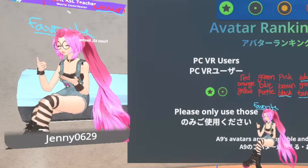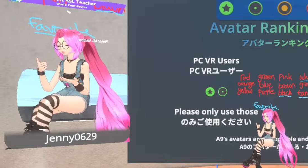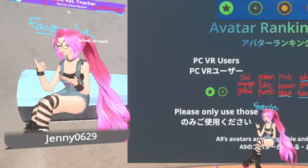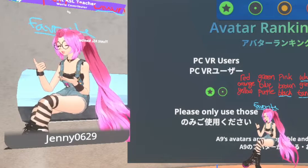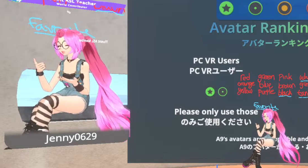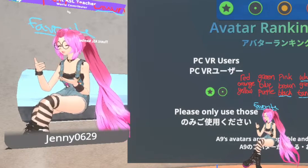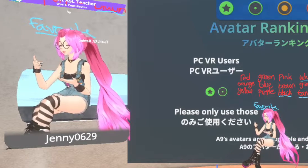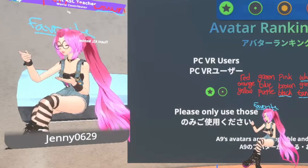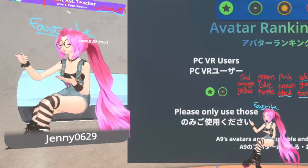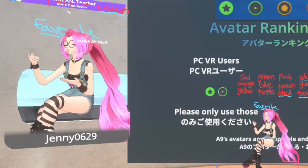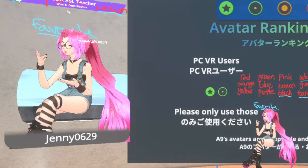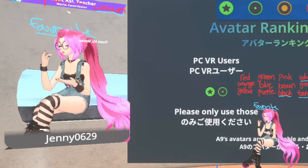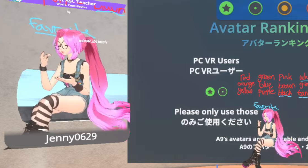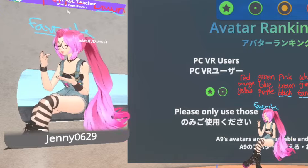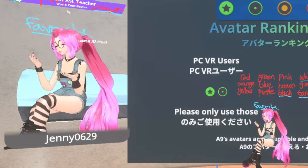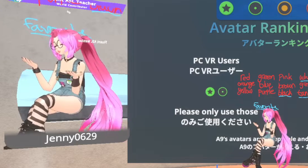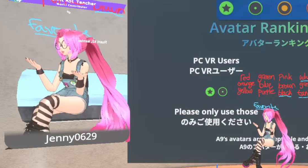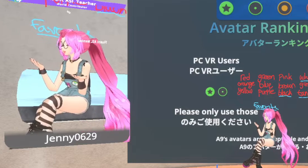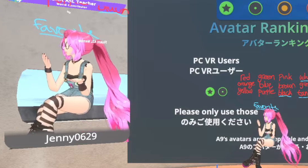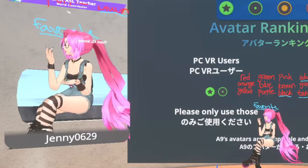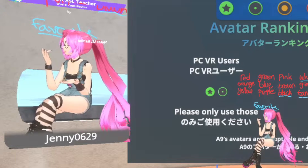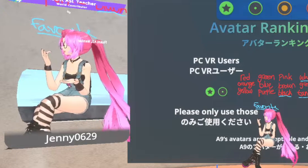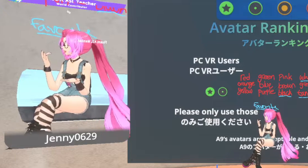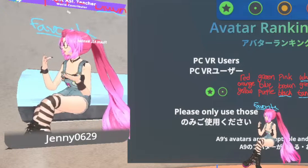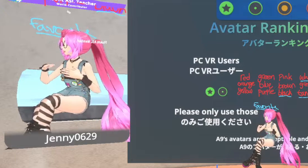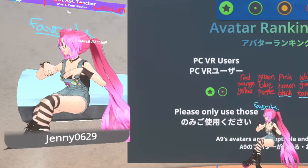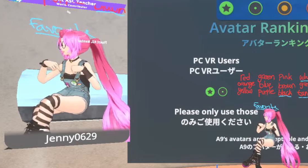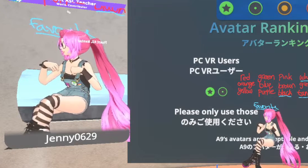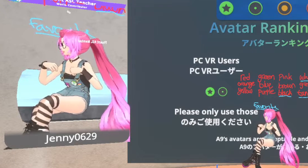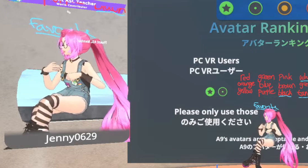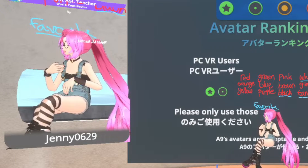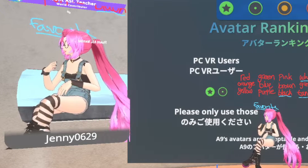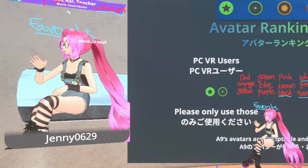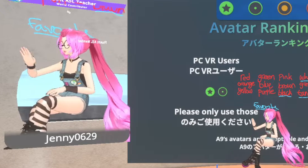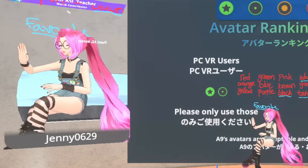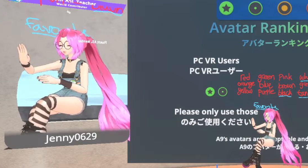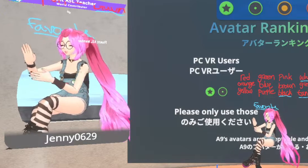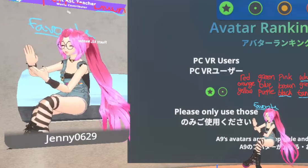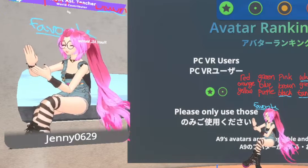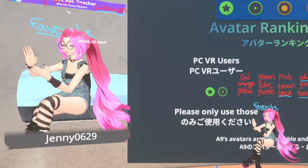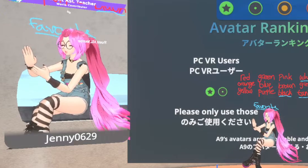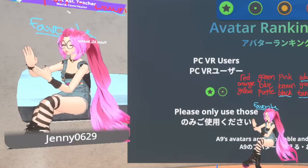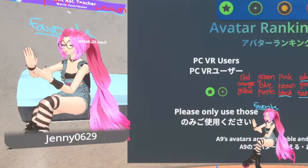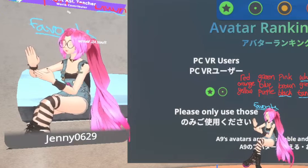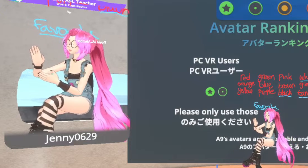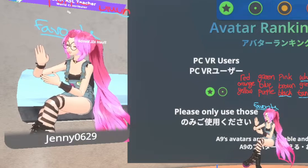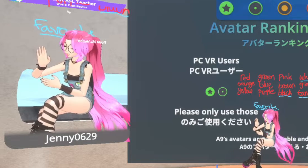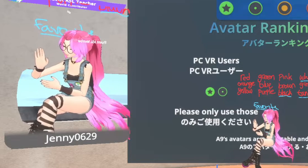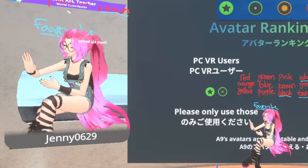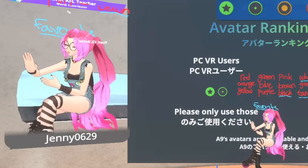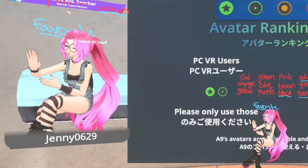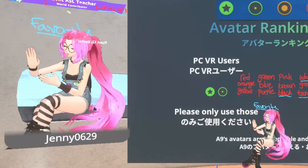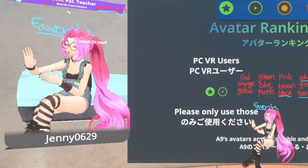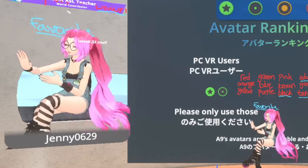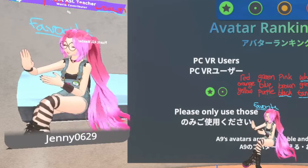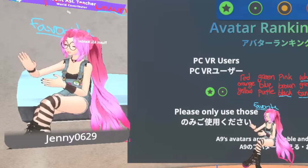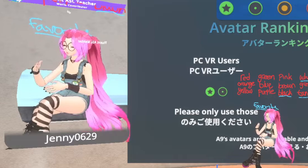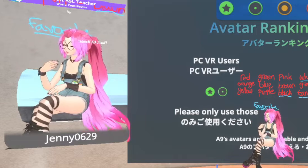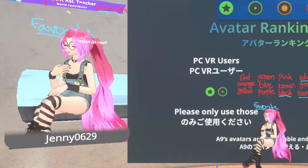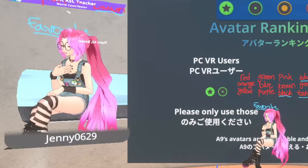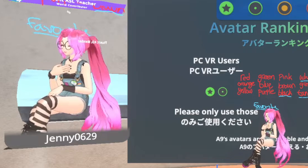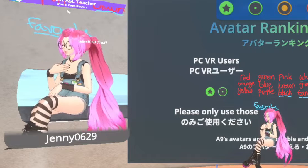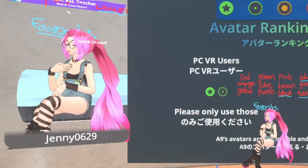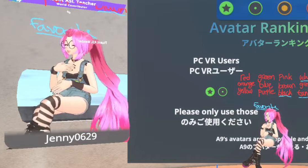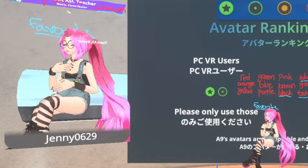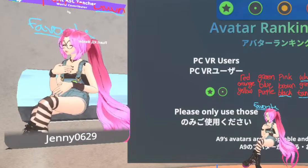it's okay, like, if you say you favorite, like, it's still my favorite, but I don't own it. Because when you say your, it's like you own that. That's